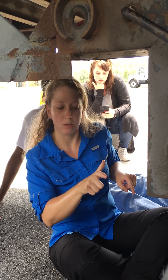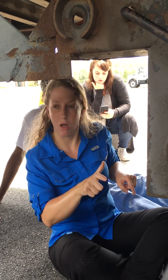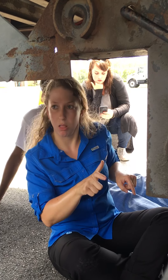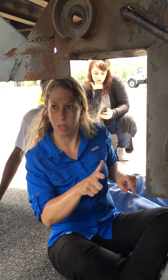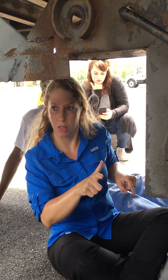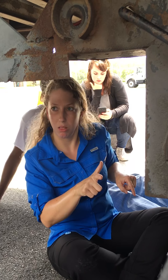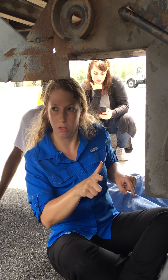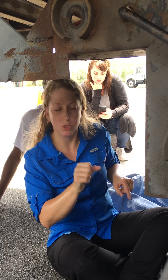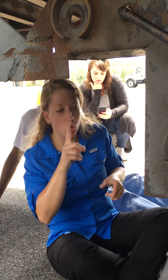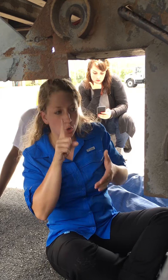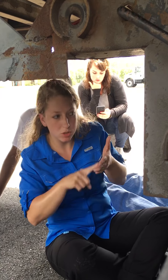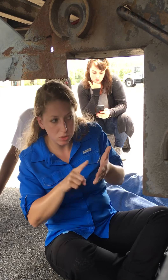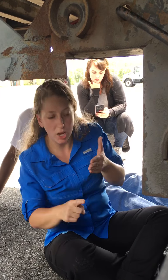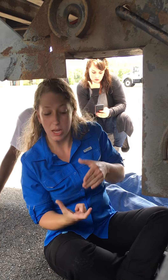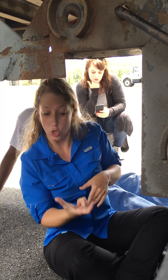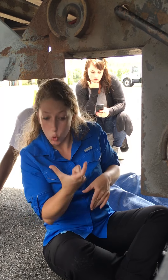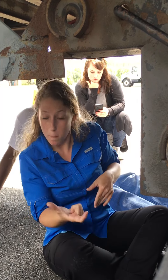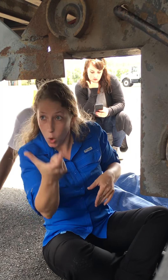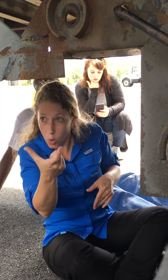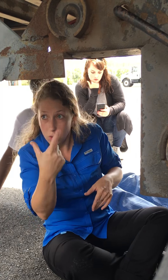Airbag and shocks. Yep.